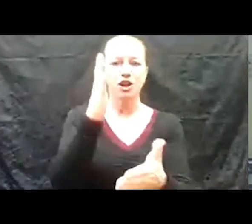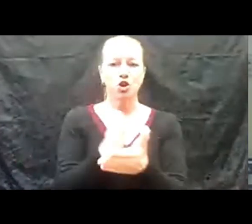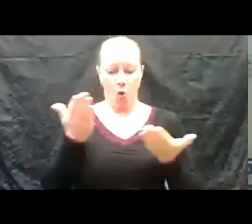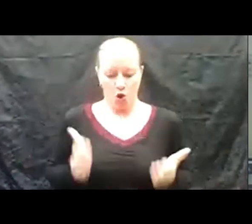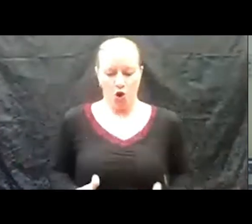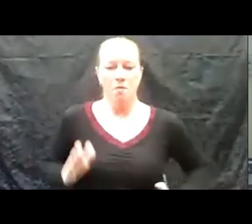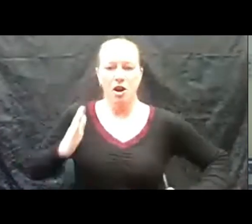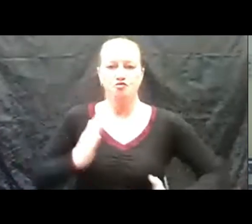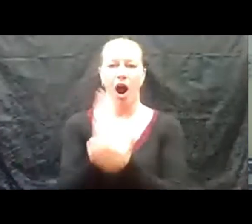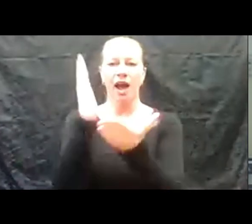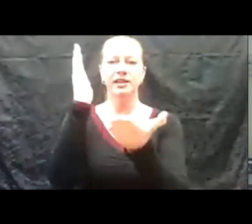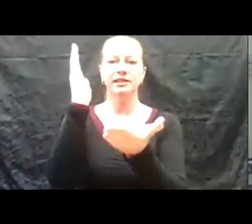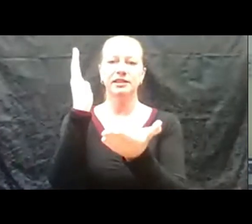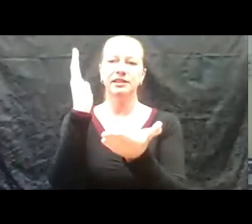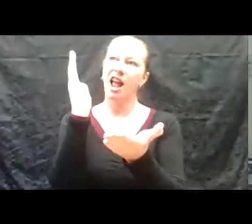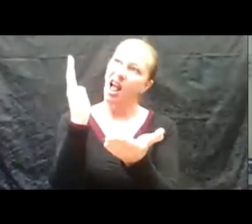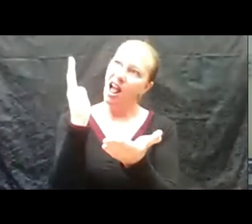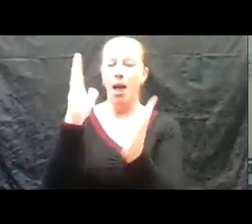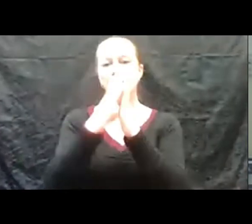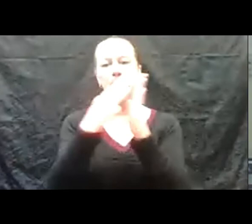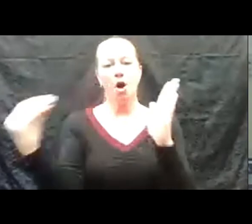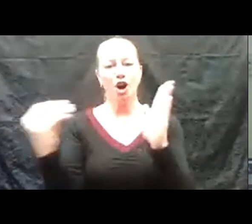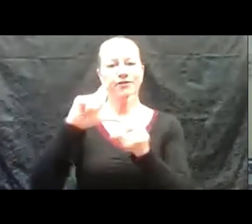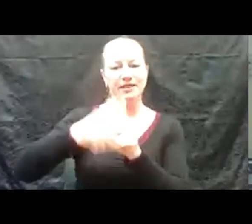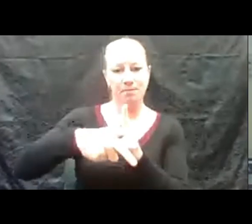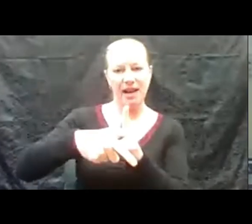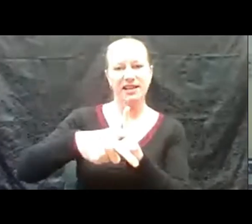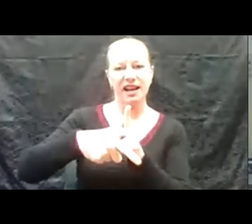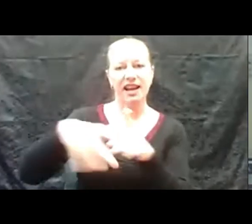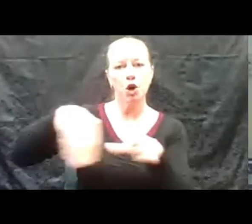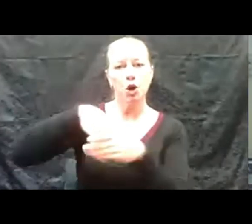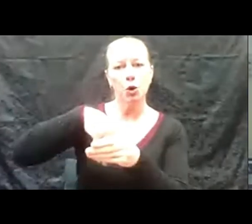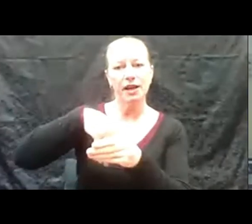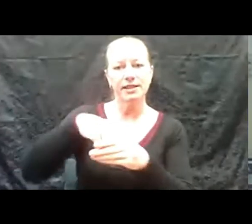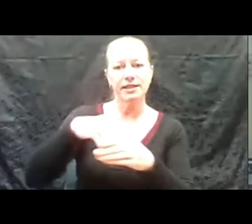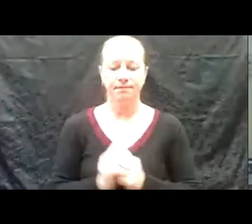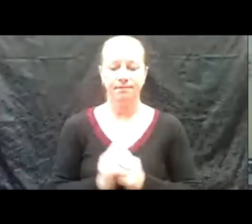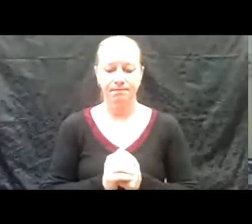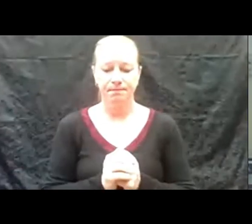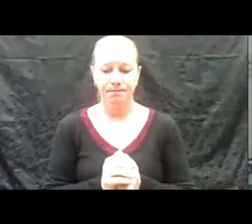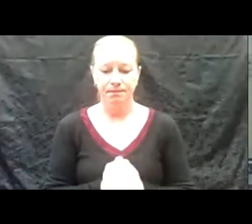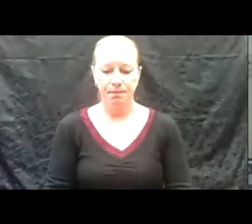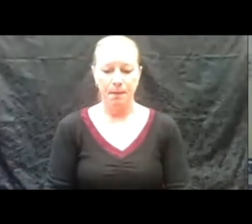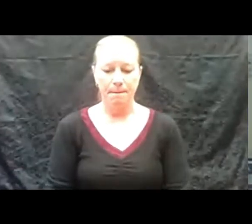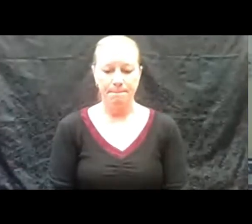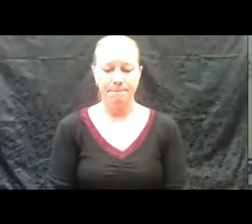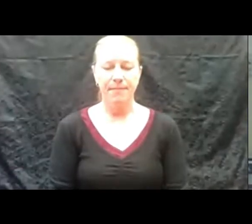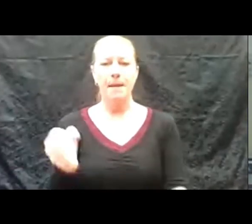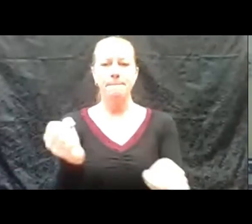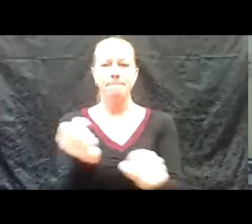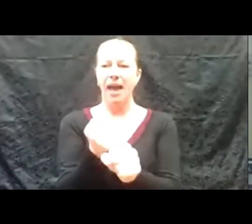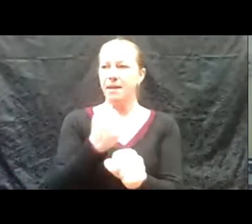rights model of disability, and